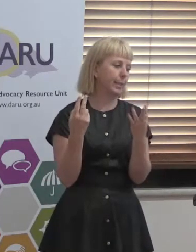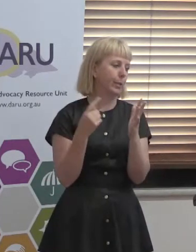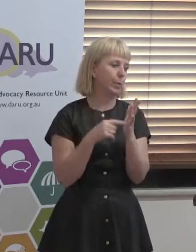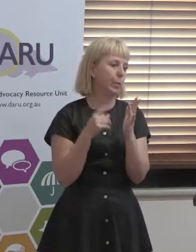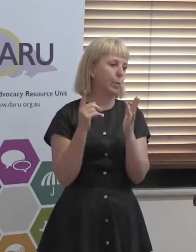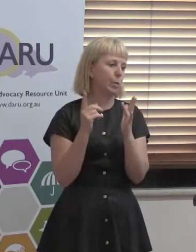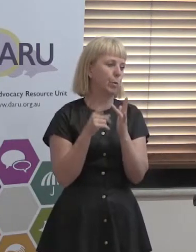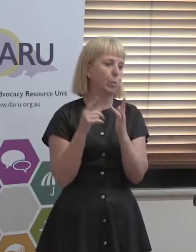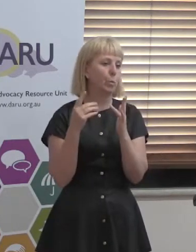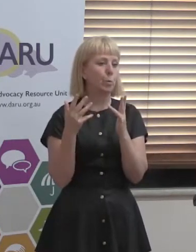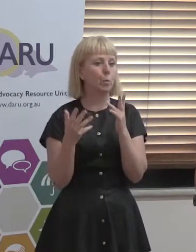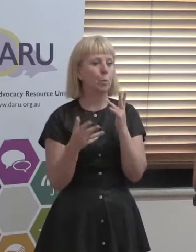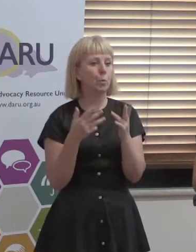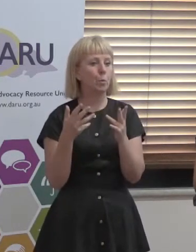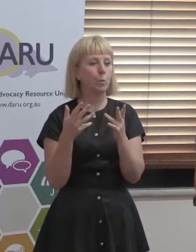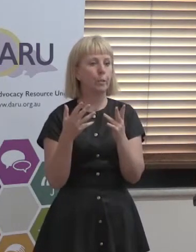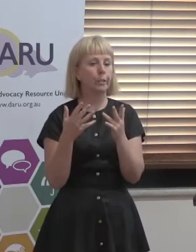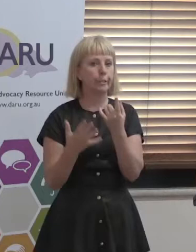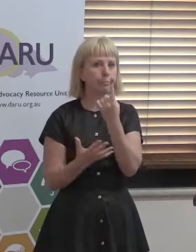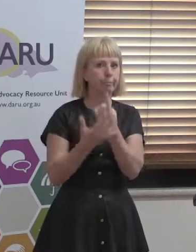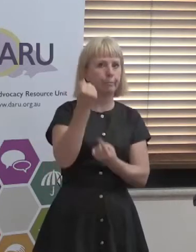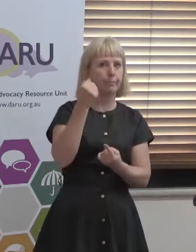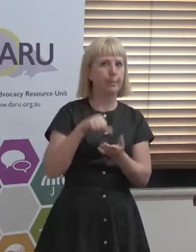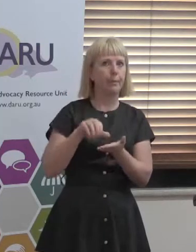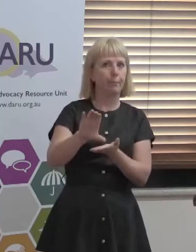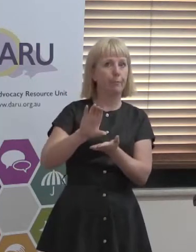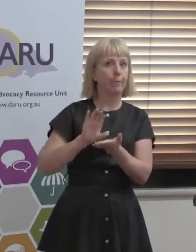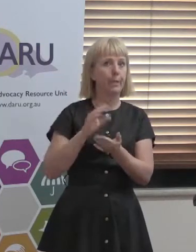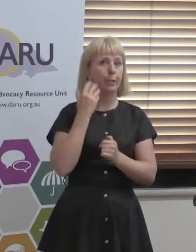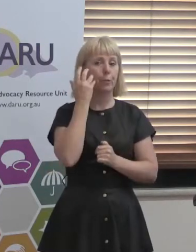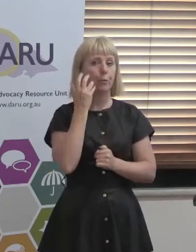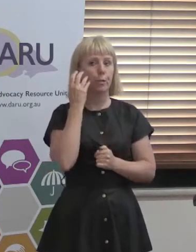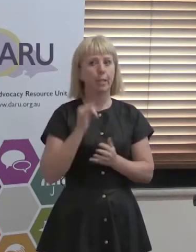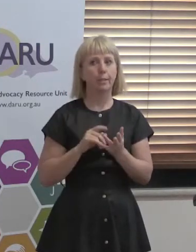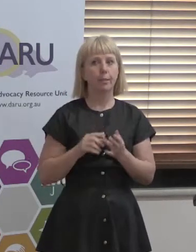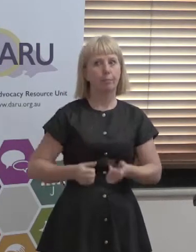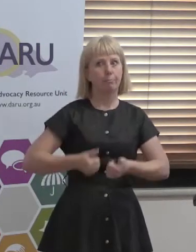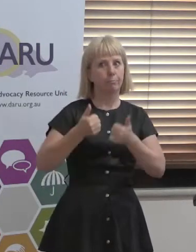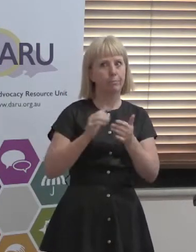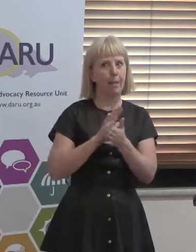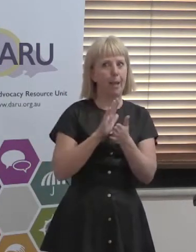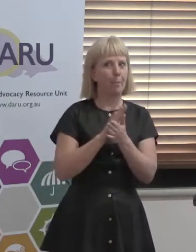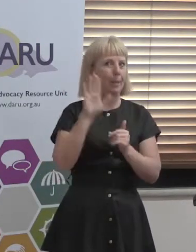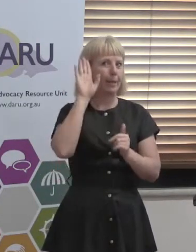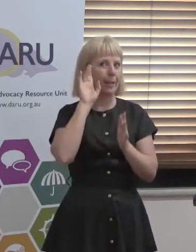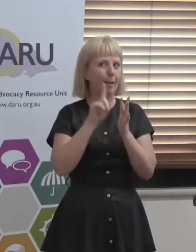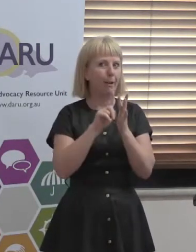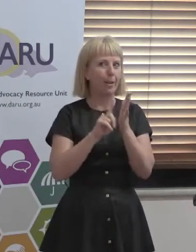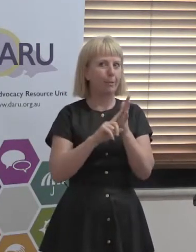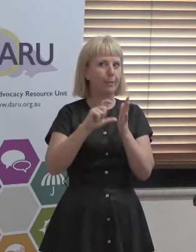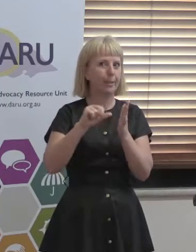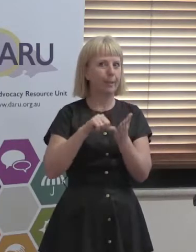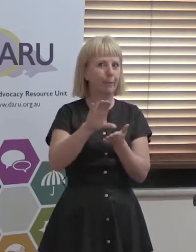potentially secure some grant funding in the future. It's great to hear that that next round of funding is now open, so